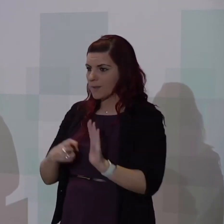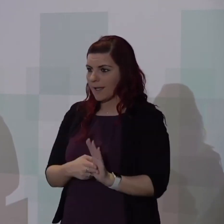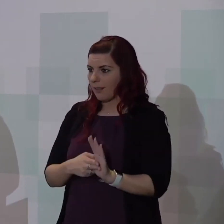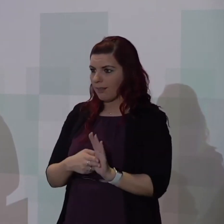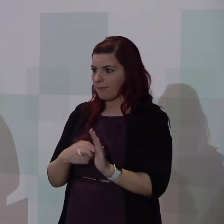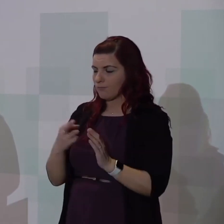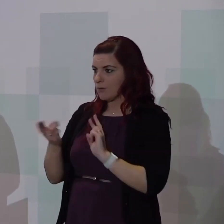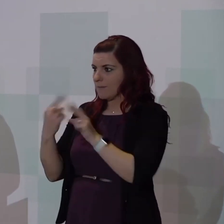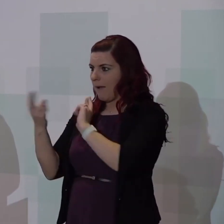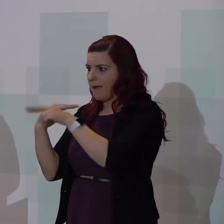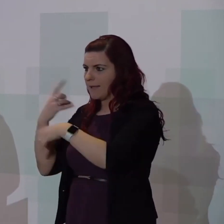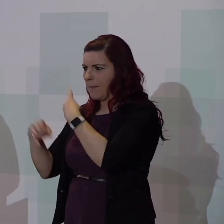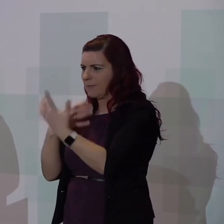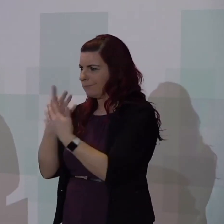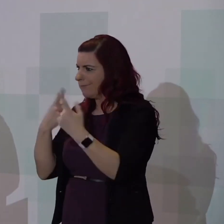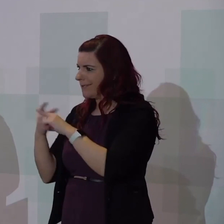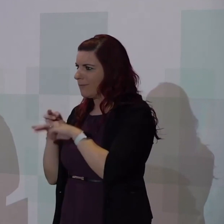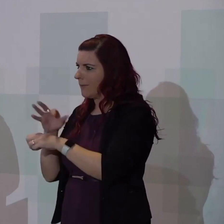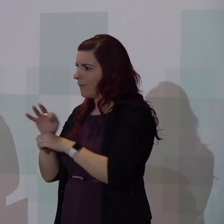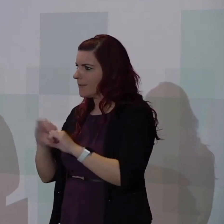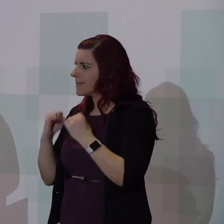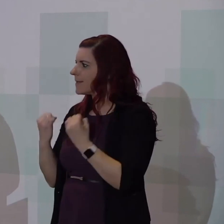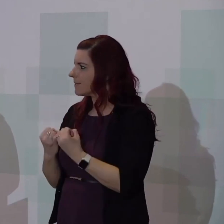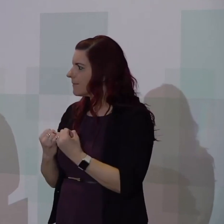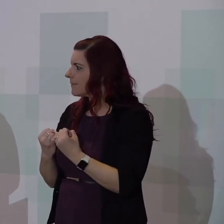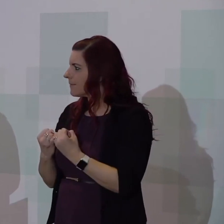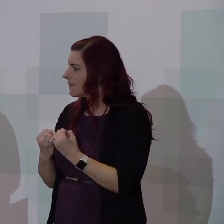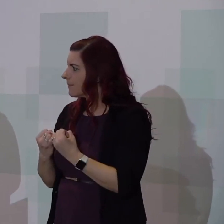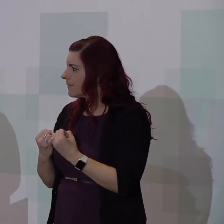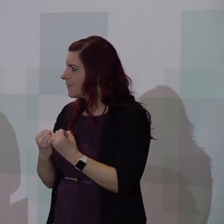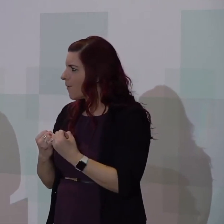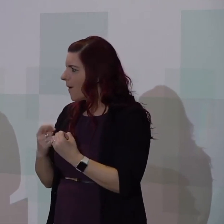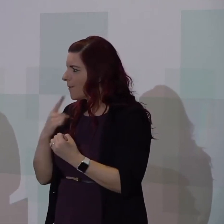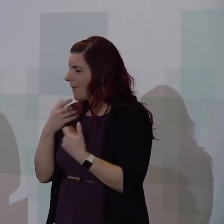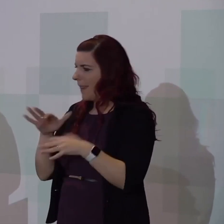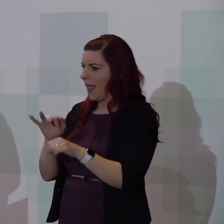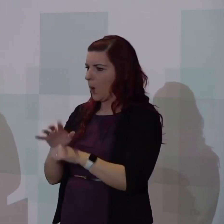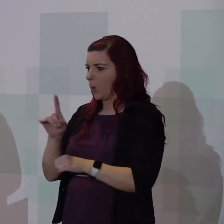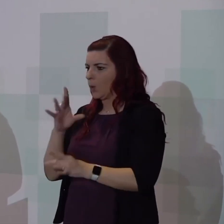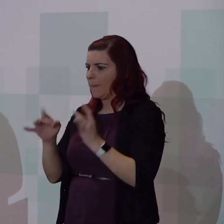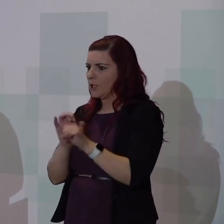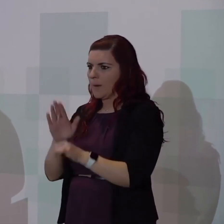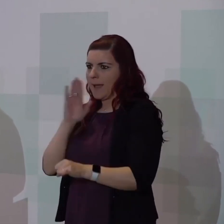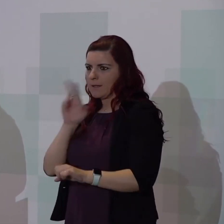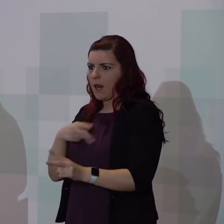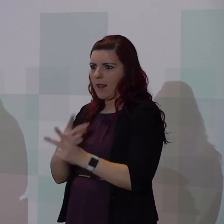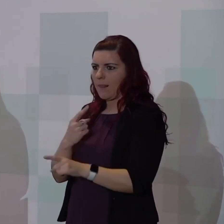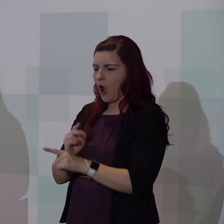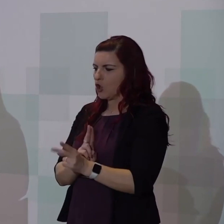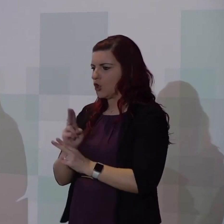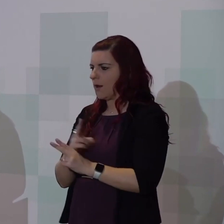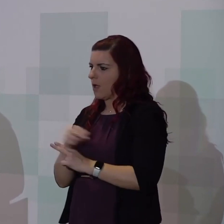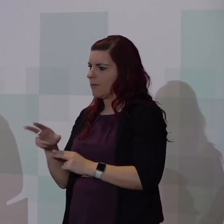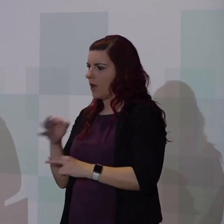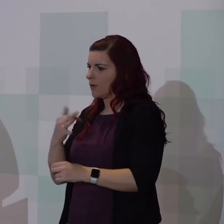society. I would hear statements such as, you made your bed so you can lie in it, or you shouldn't have gotten yourself pregnant. Well,